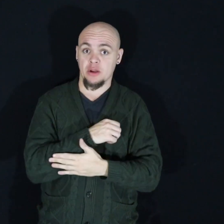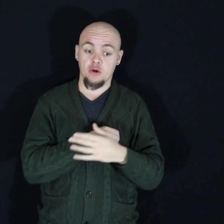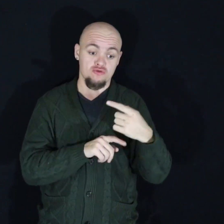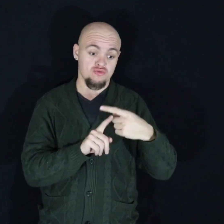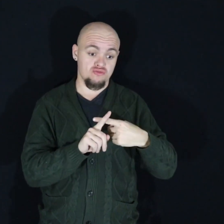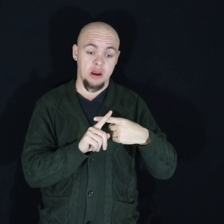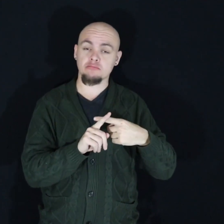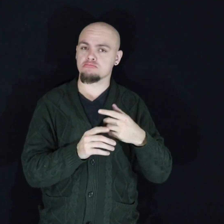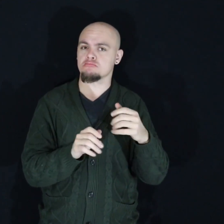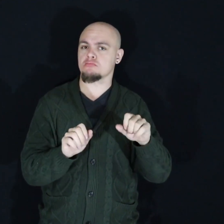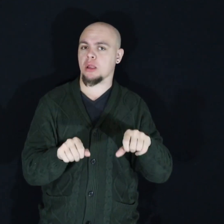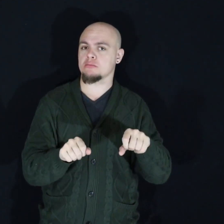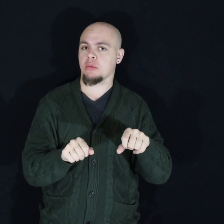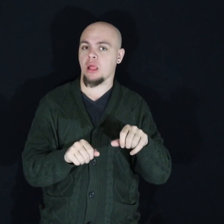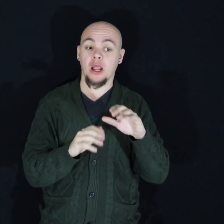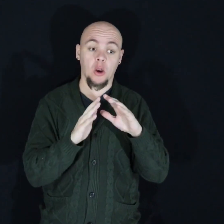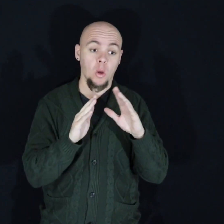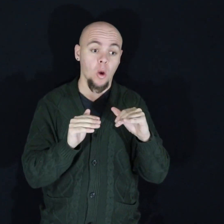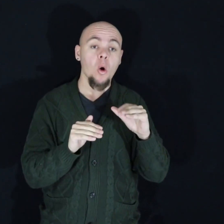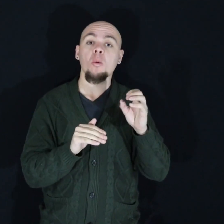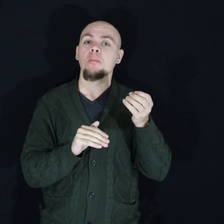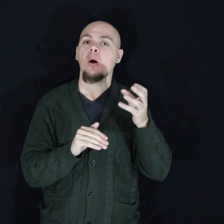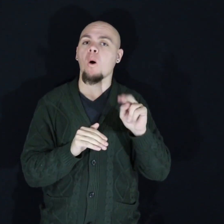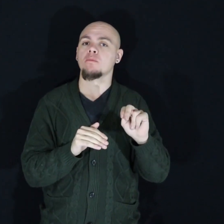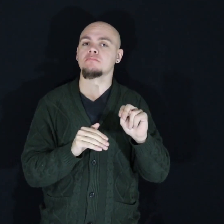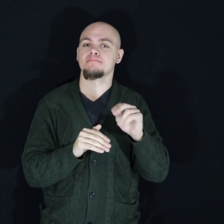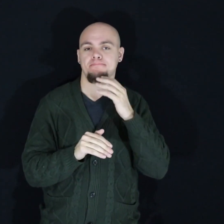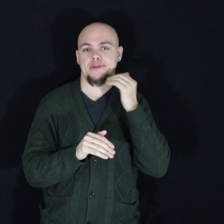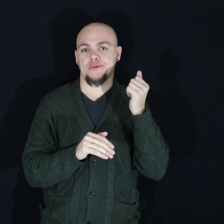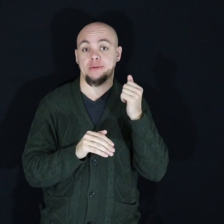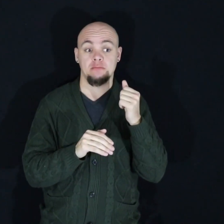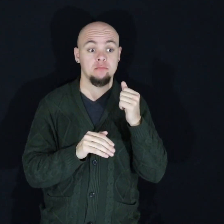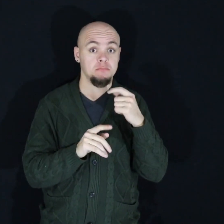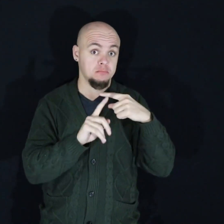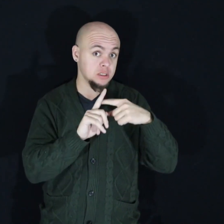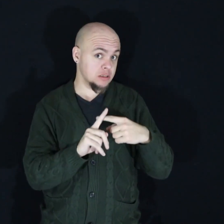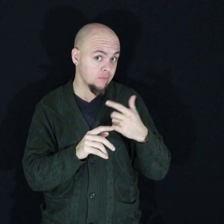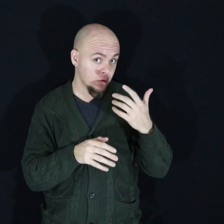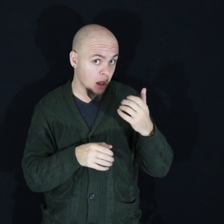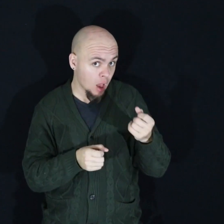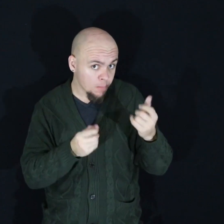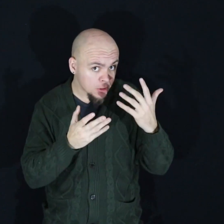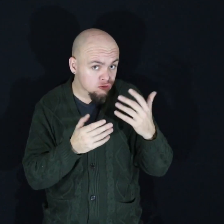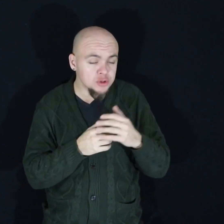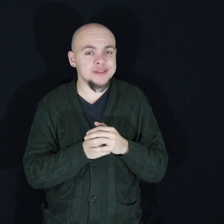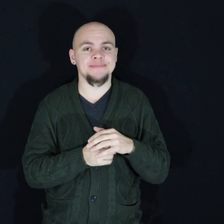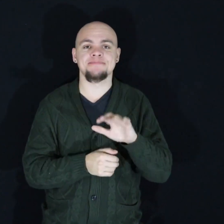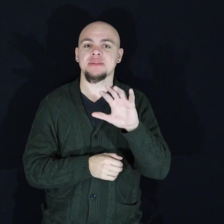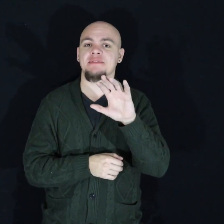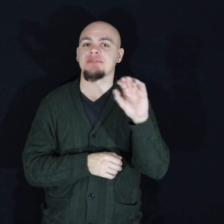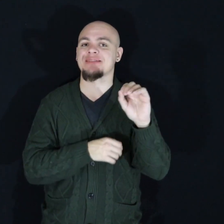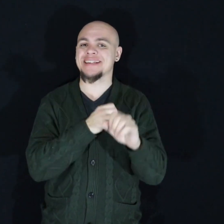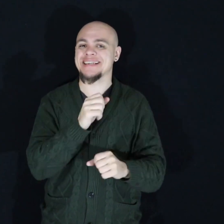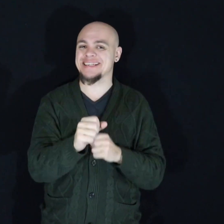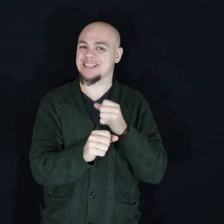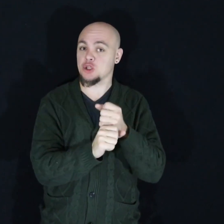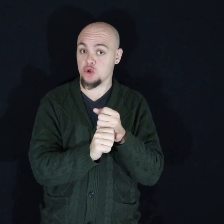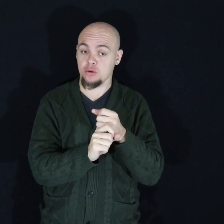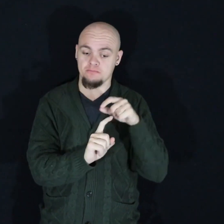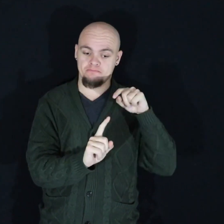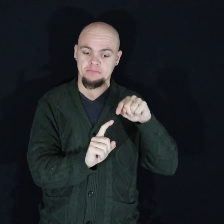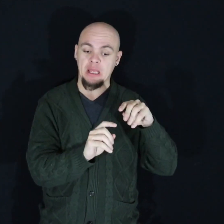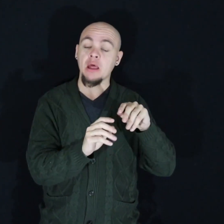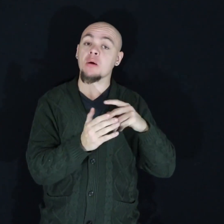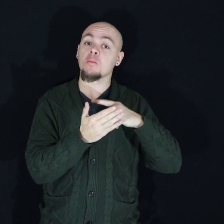make homeownership more attainable. How much upside are we talking about? Over a 50-year period,